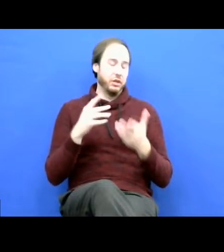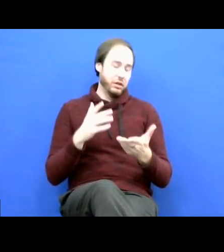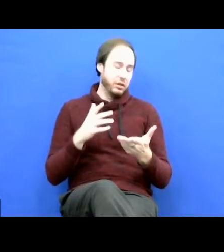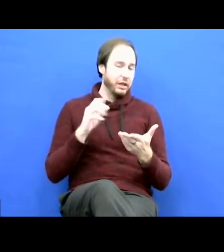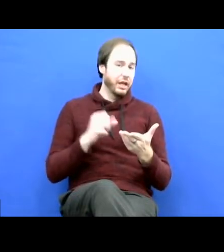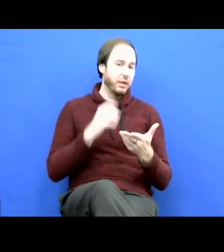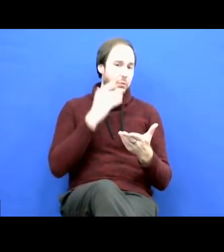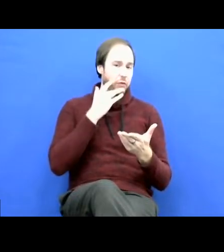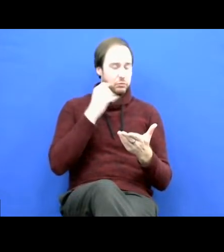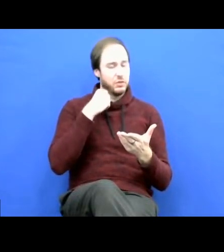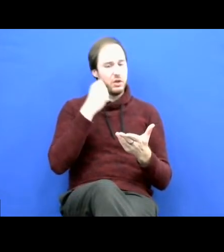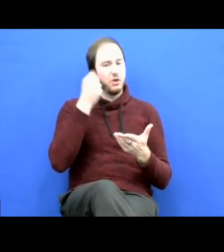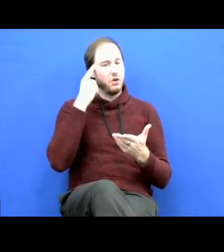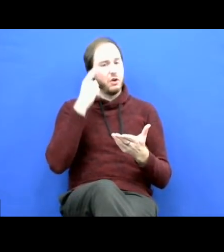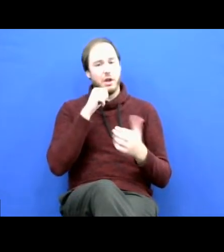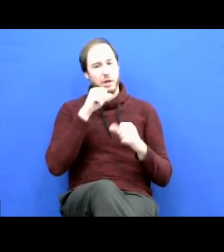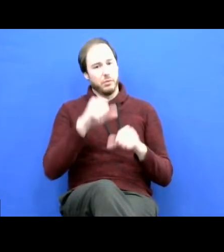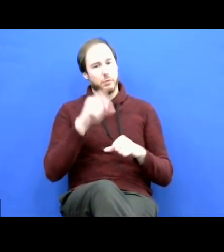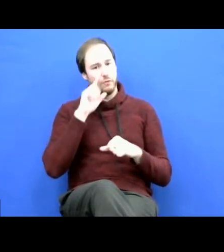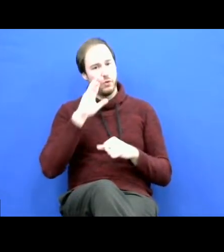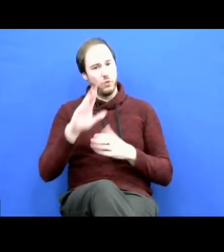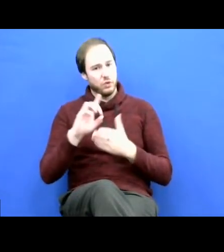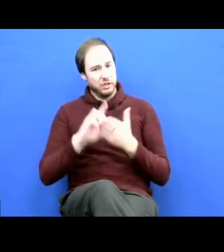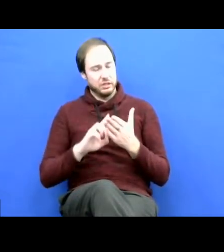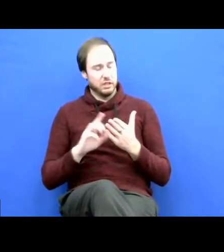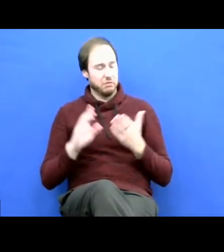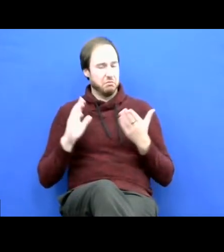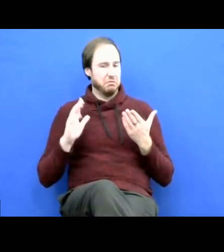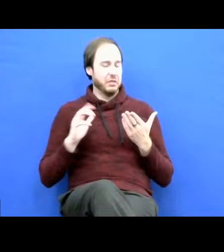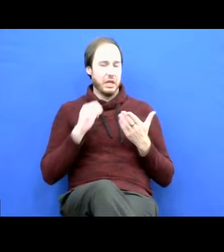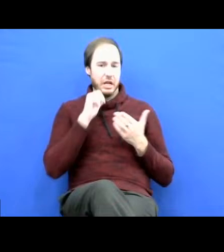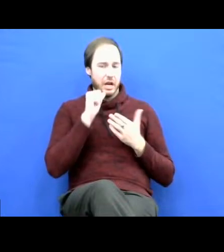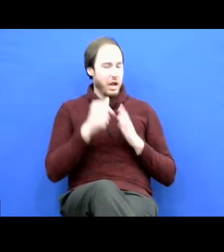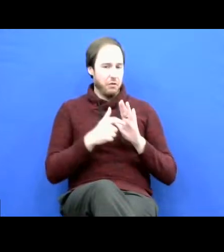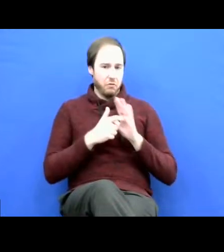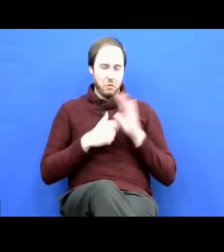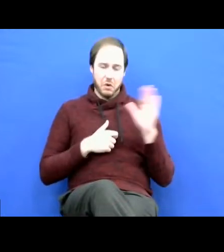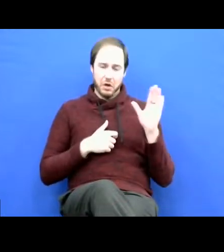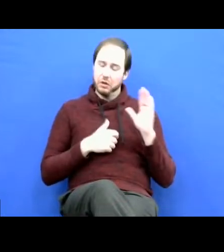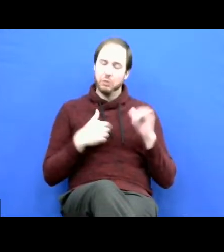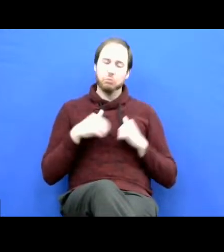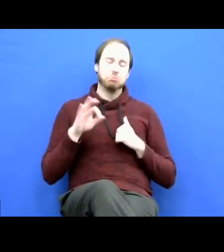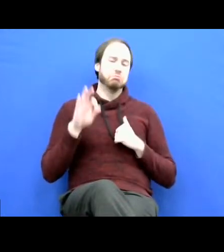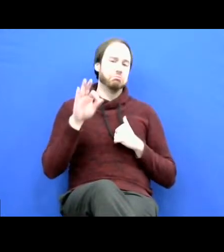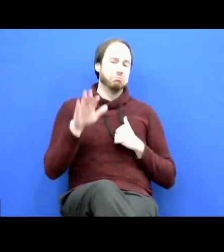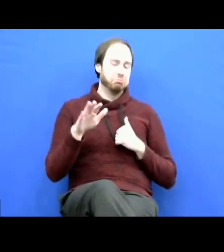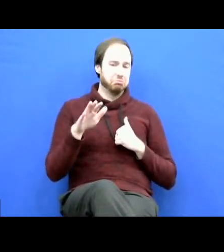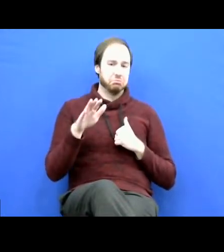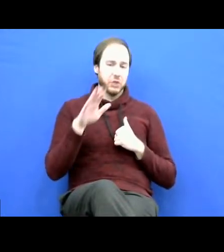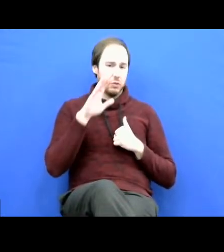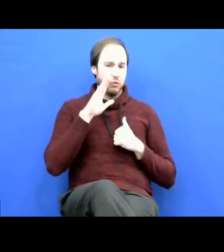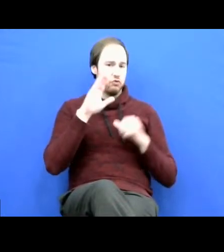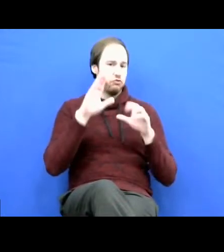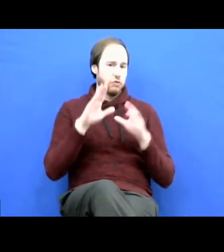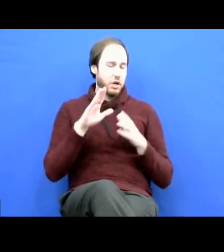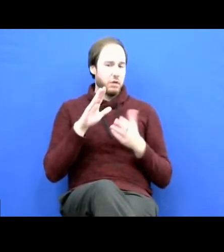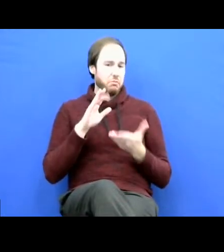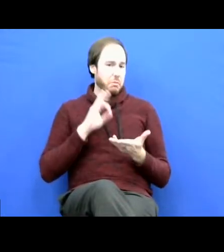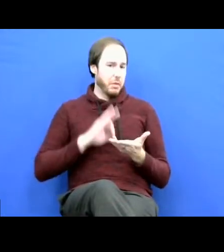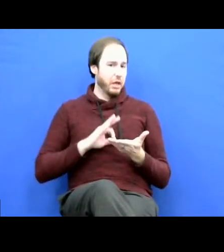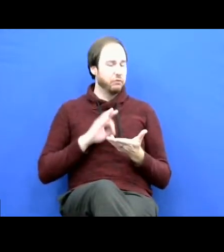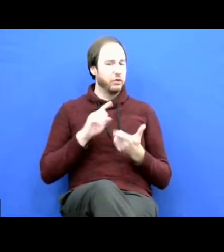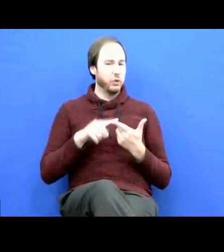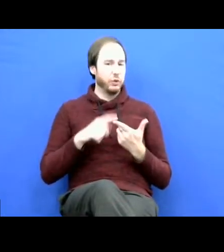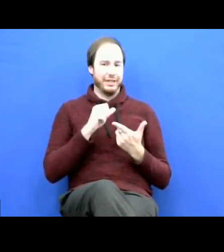I understand that may not be possible. I'm not saying that as a condition. I'm just saying that would, I think, greatly help address